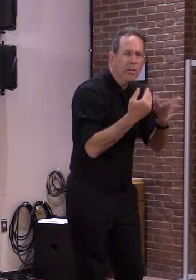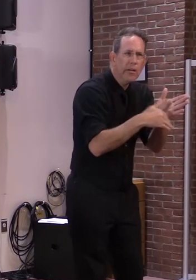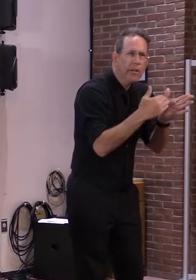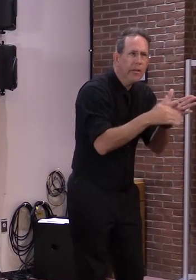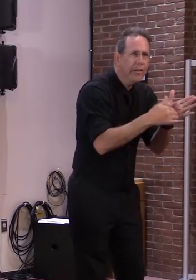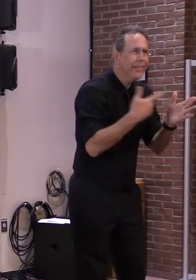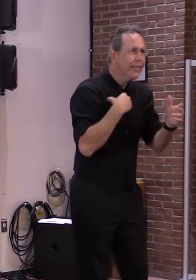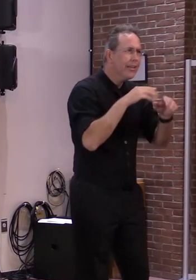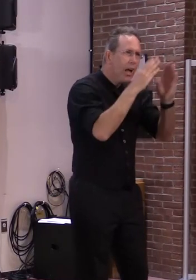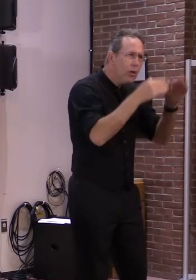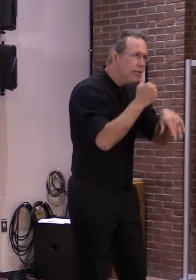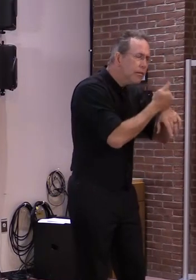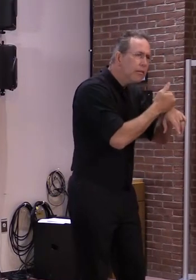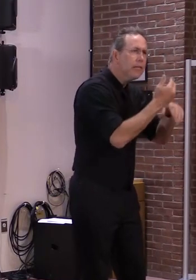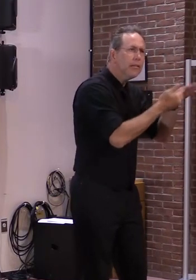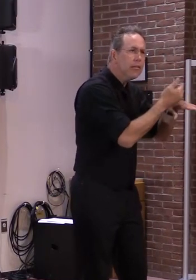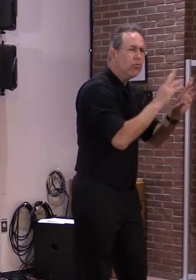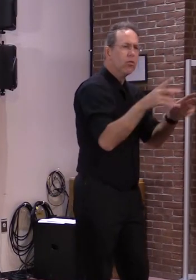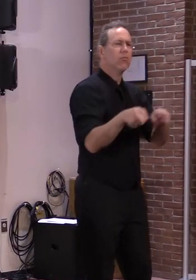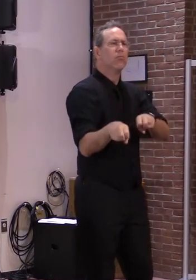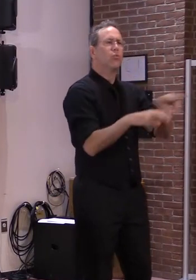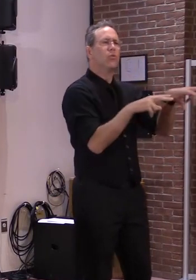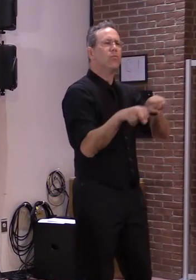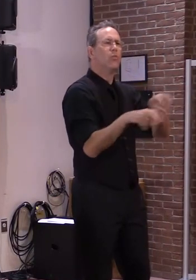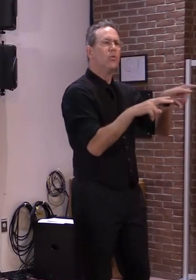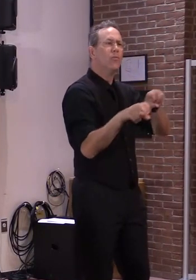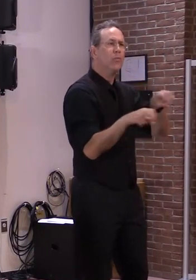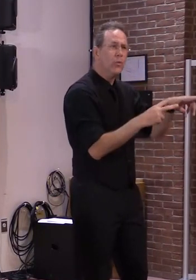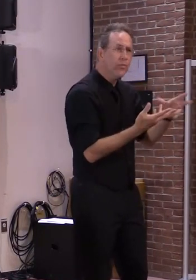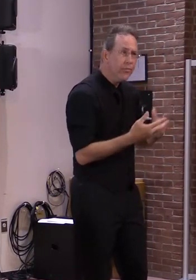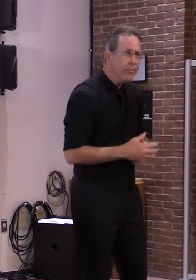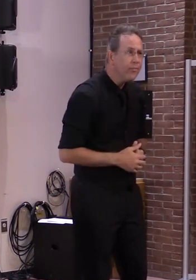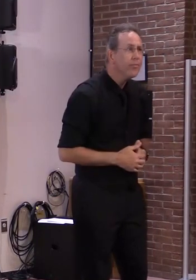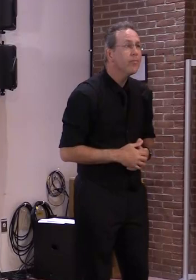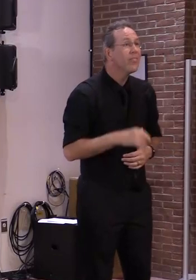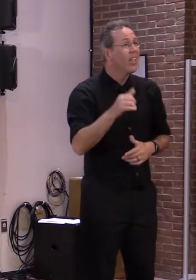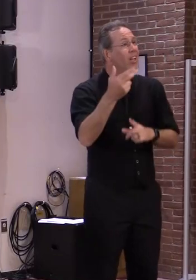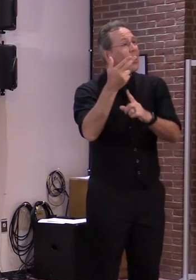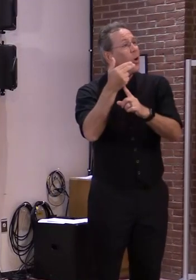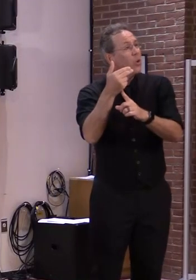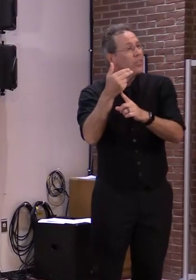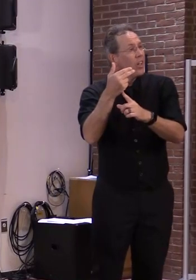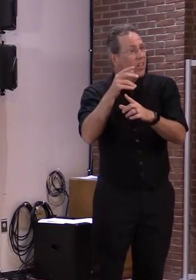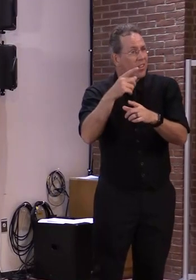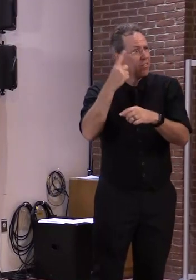guarantee that the feds would reimburse us for the full year in that amount of money. So